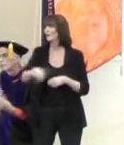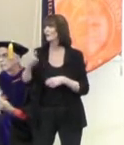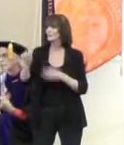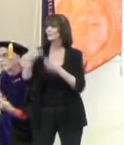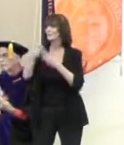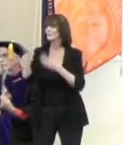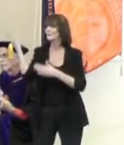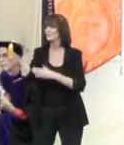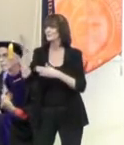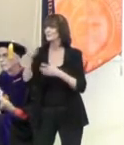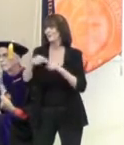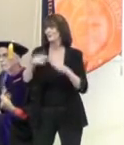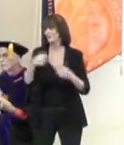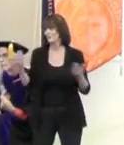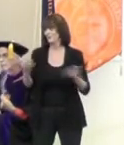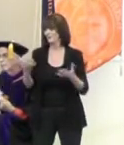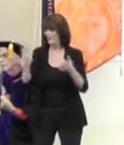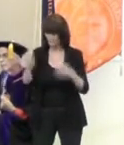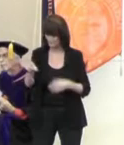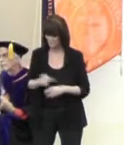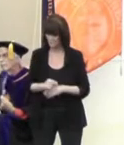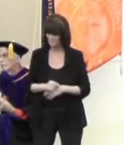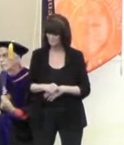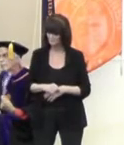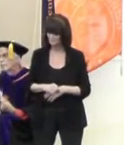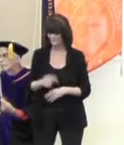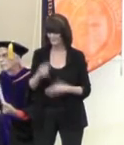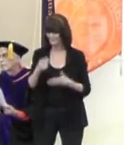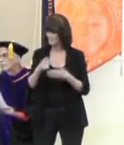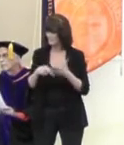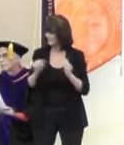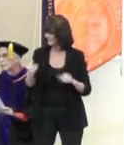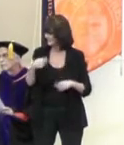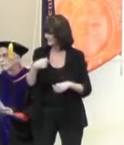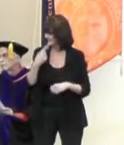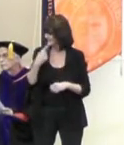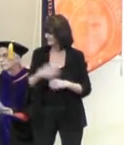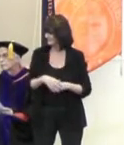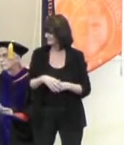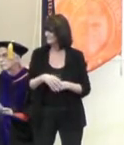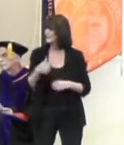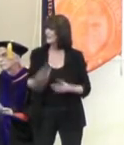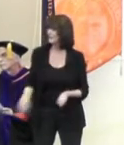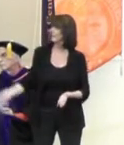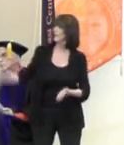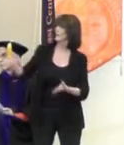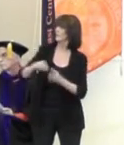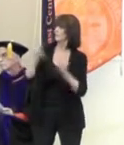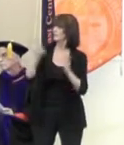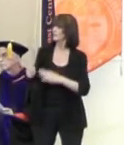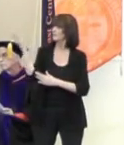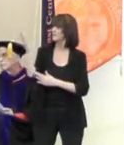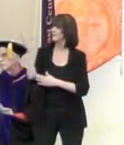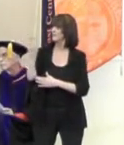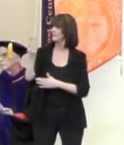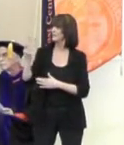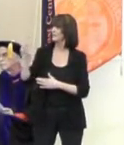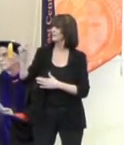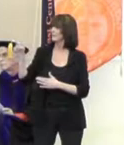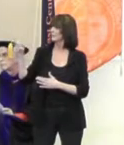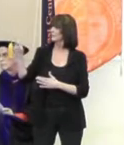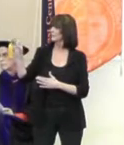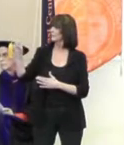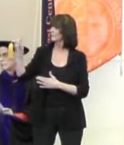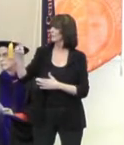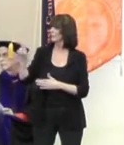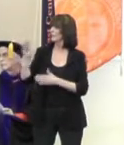going to give it. I was trying to think, what can I say? And as I got up to speak at Weatherford on the